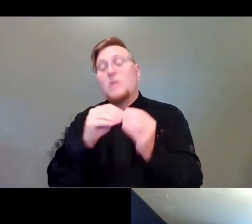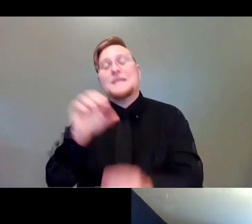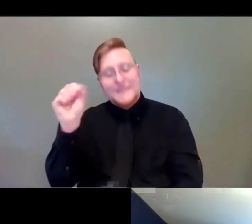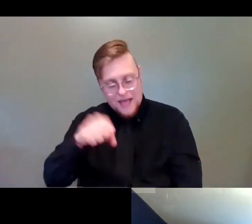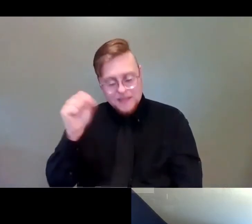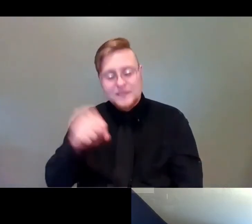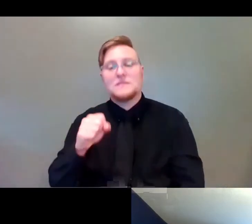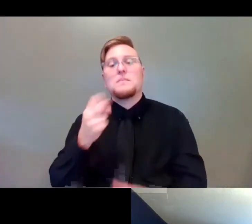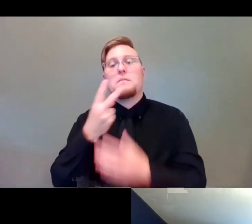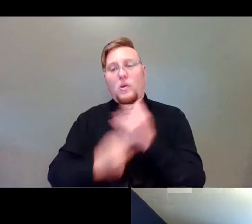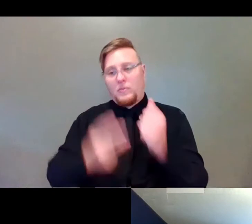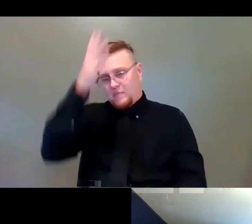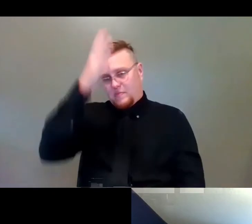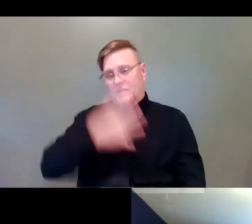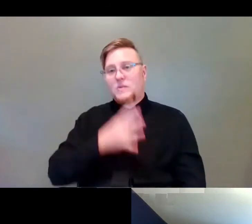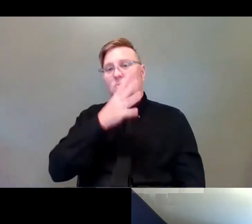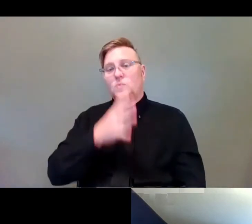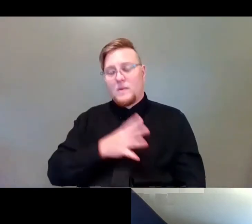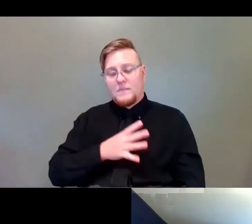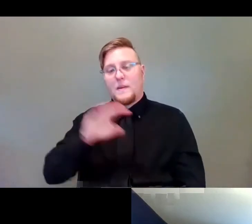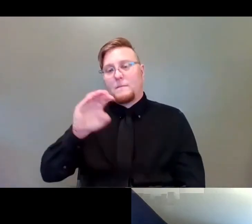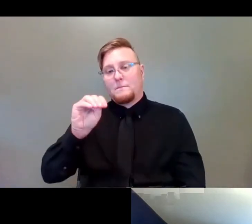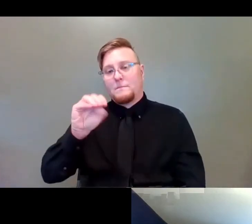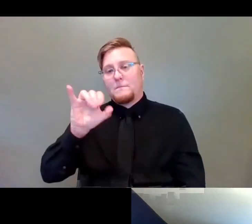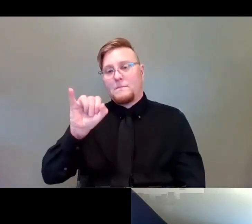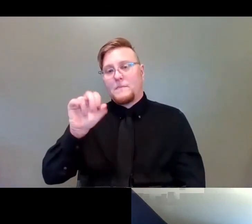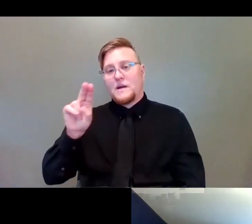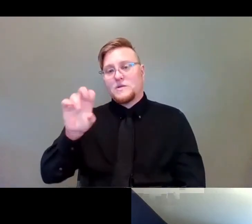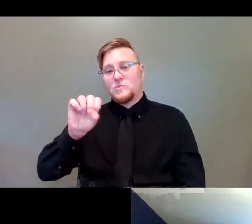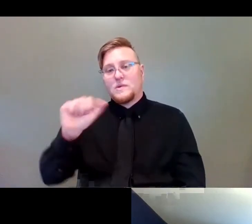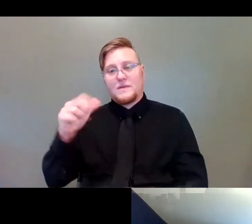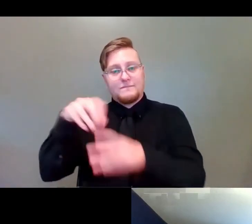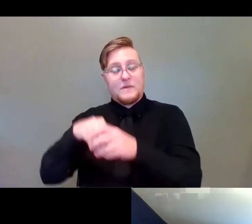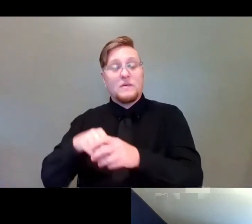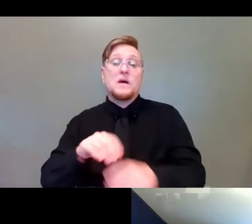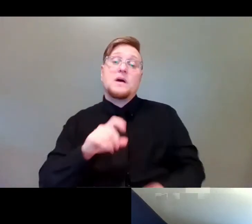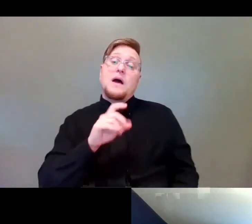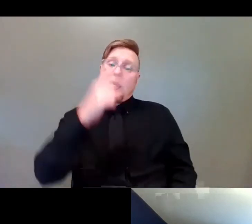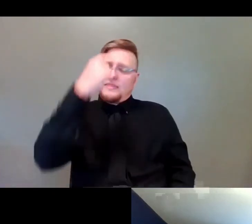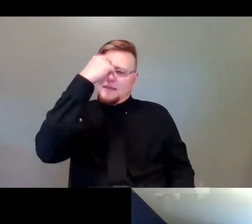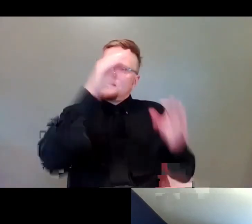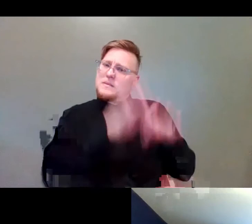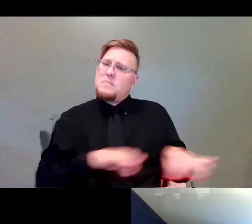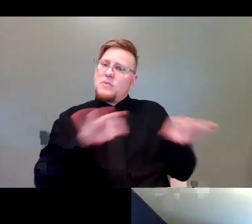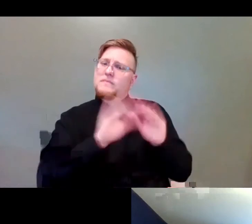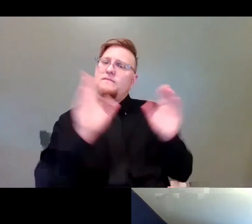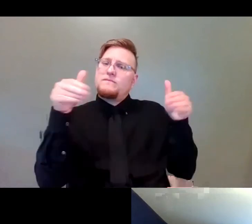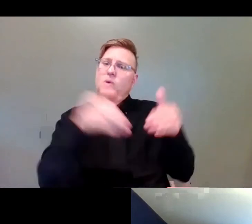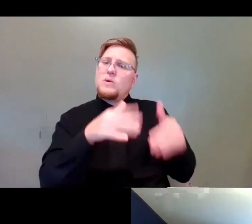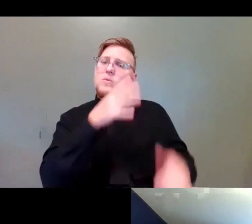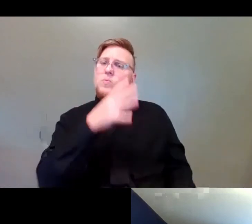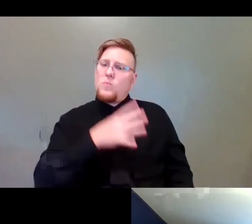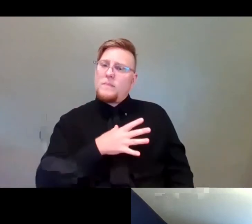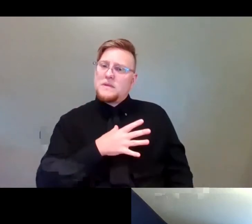works with both. I do think it's important that we have focused programs just for women with